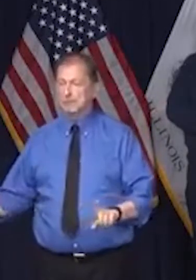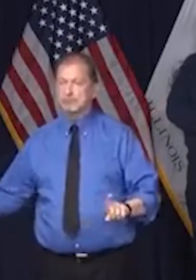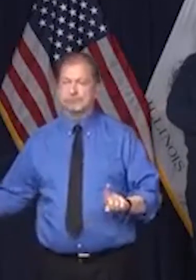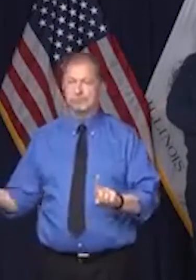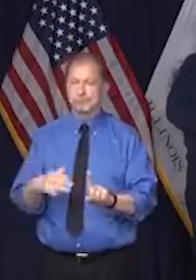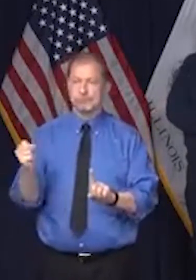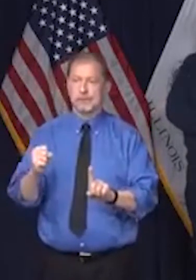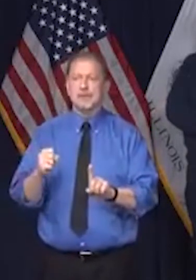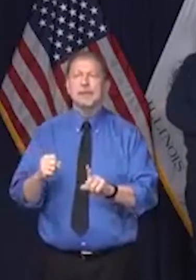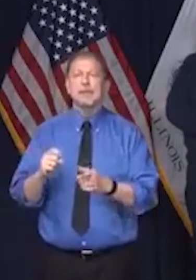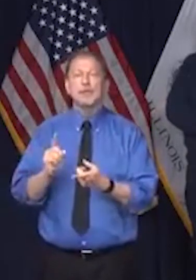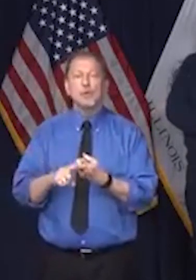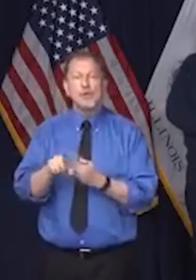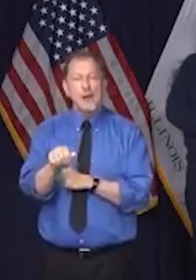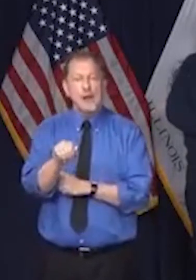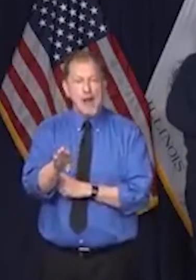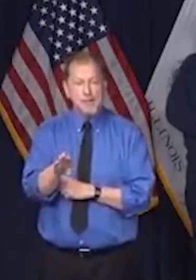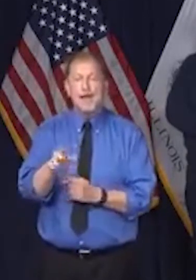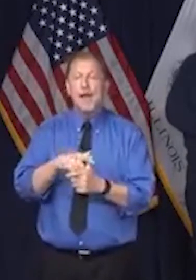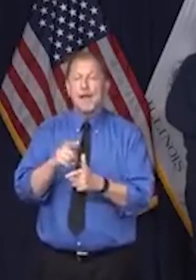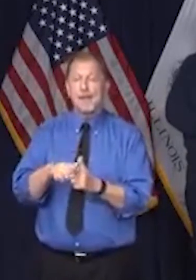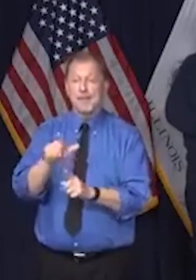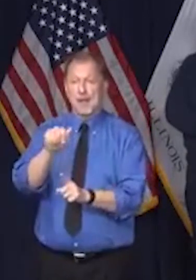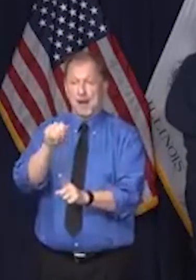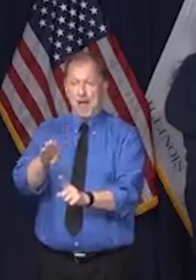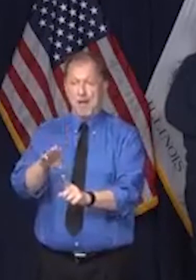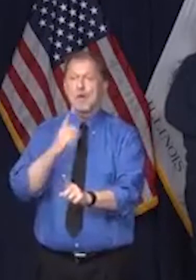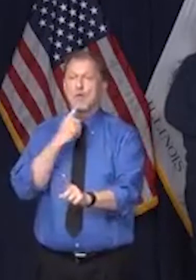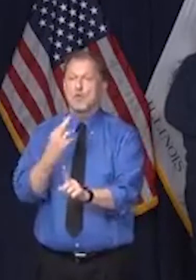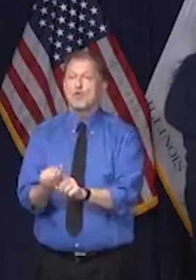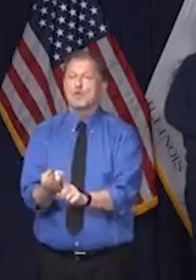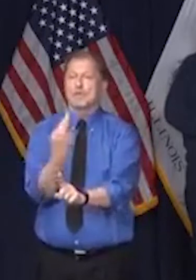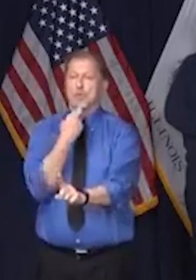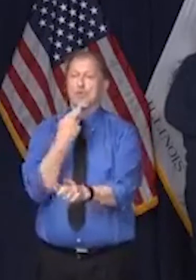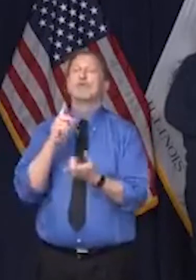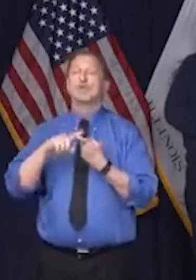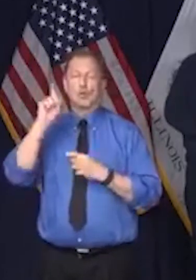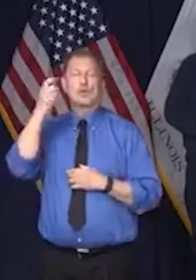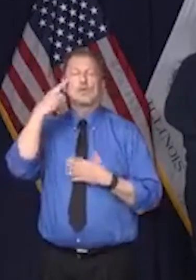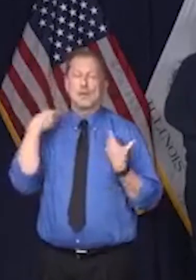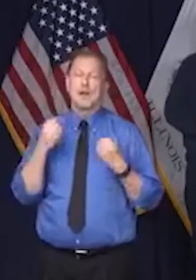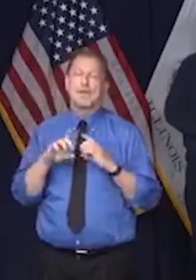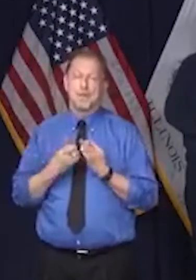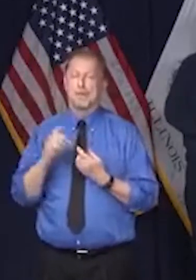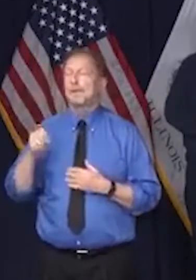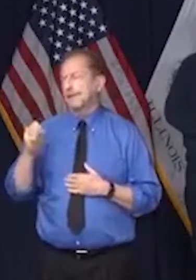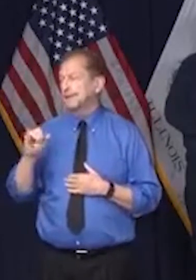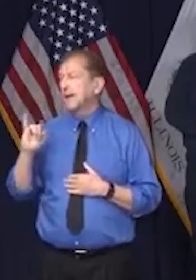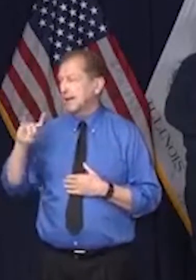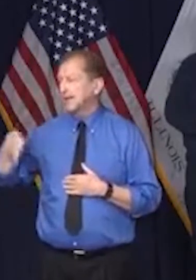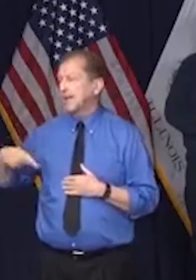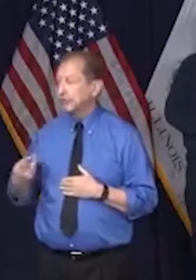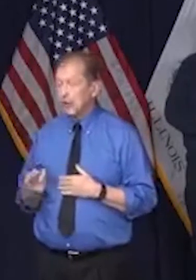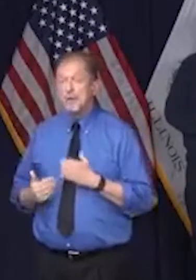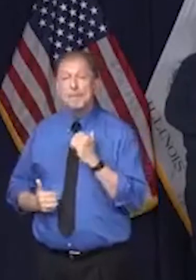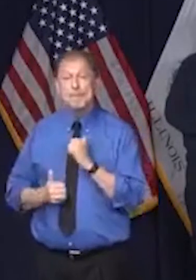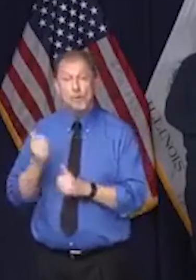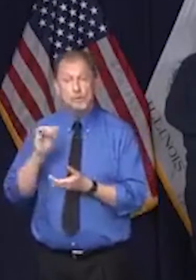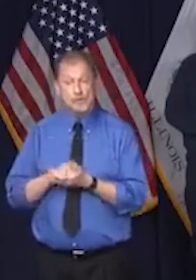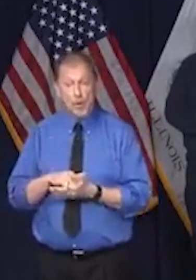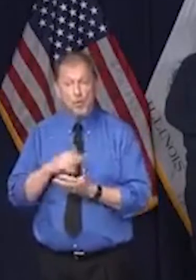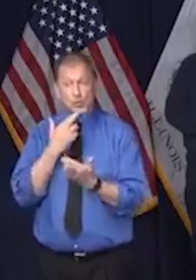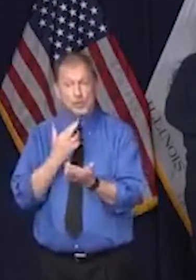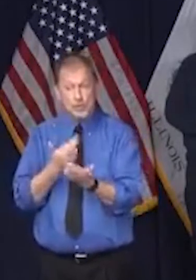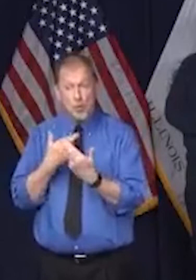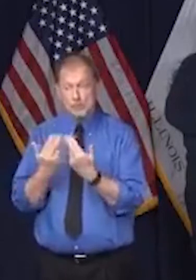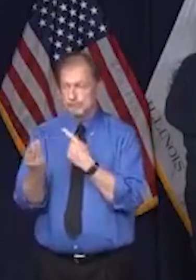labs will be processed, who will now send all of those results to IDPH. Most of those testing specimens will actually be sent directly